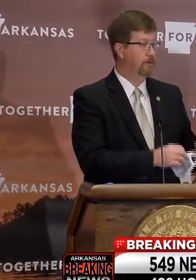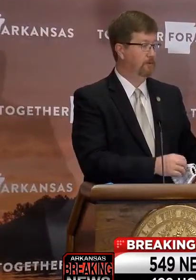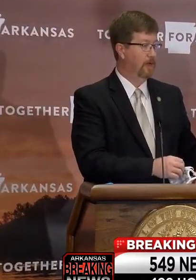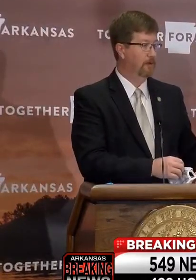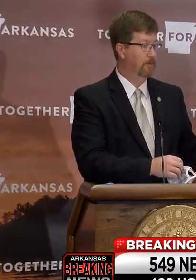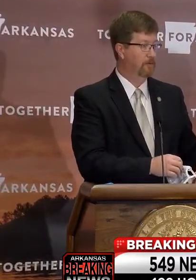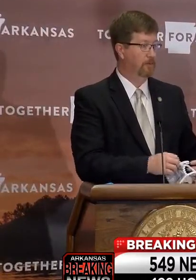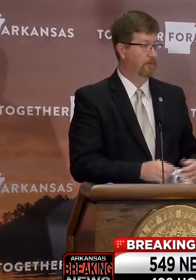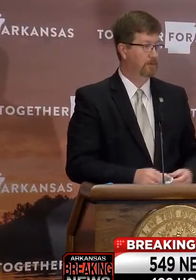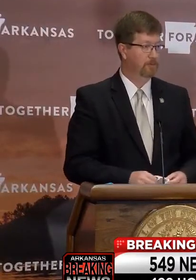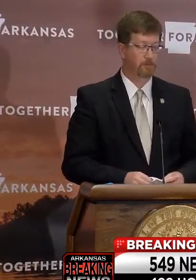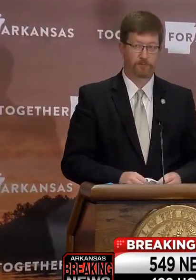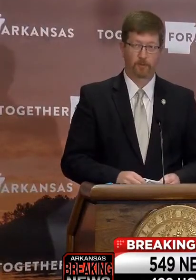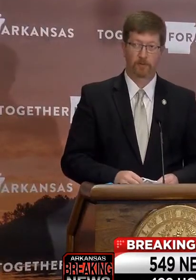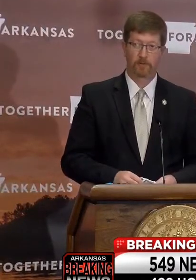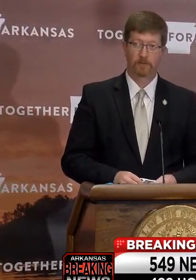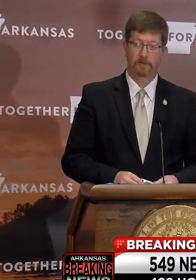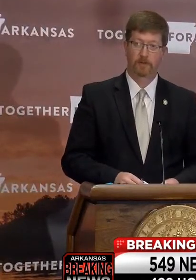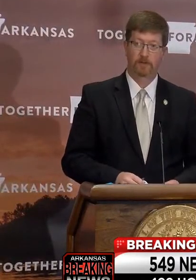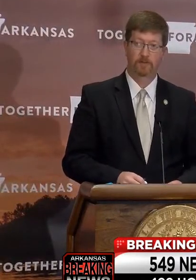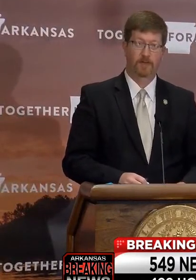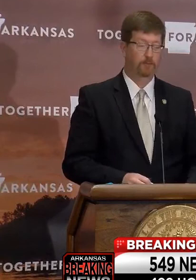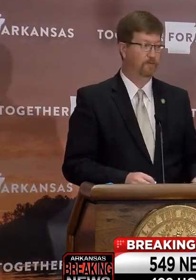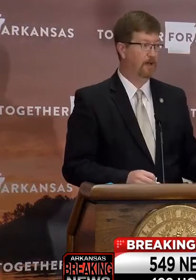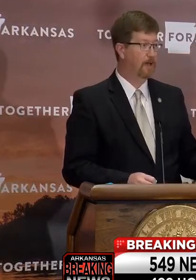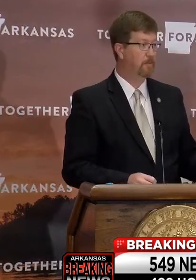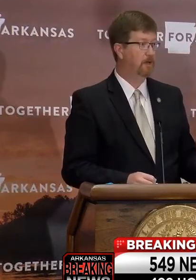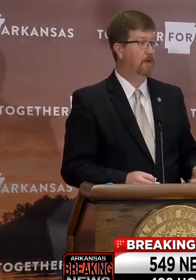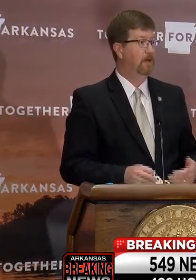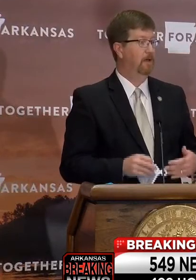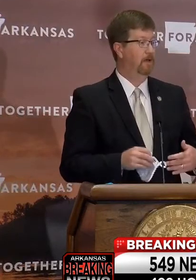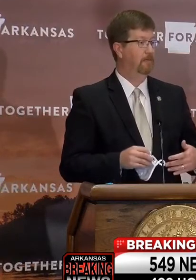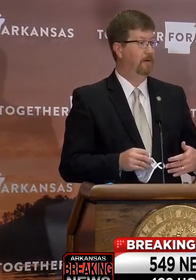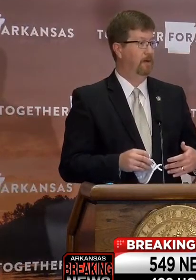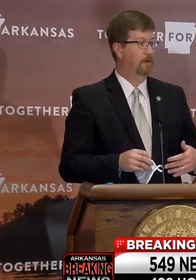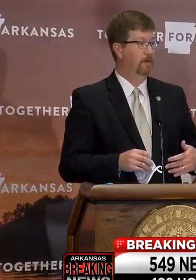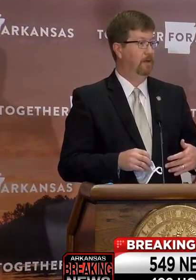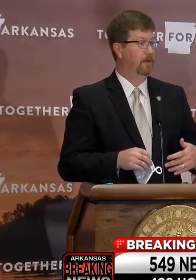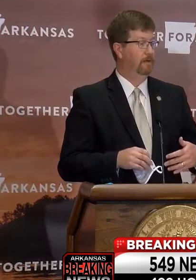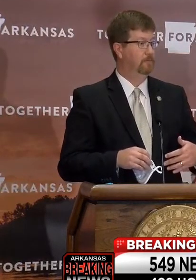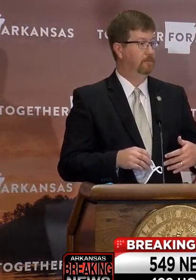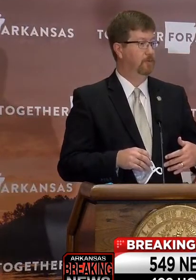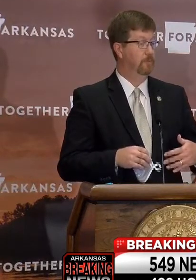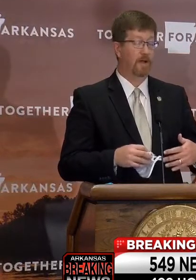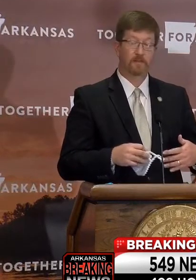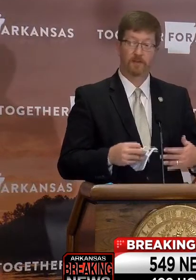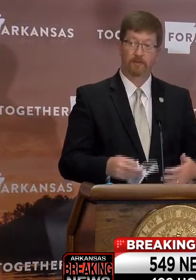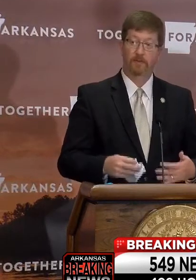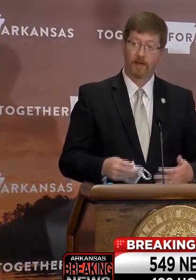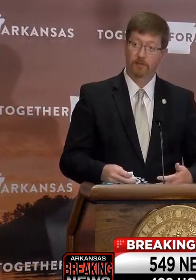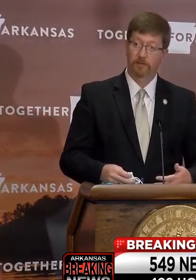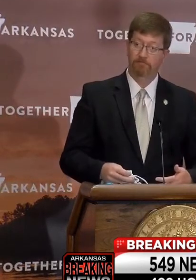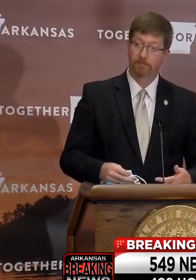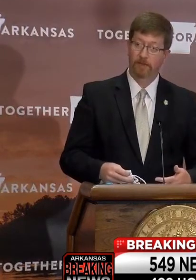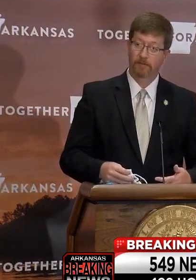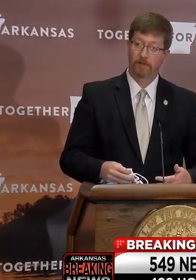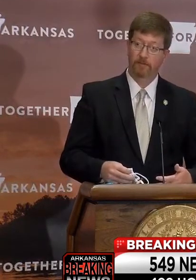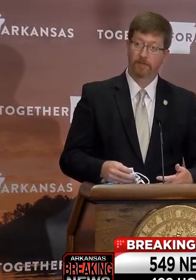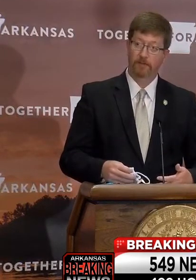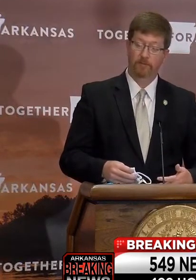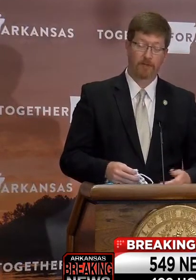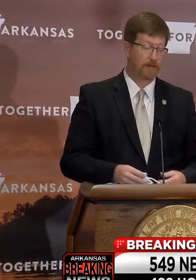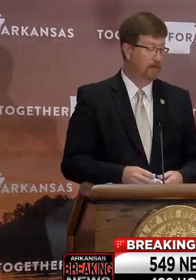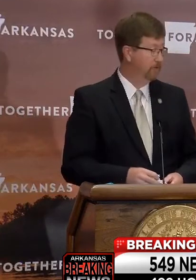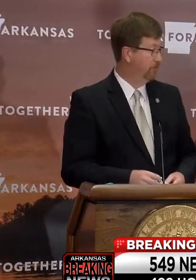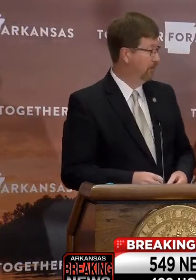similar to documents that we've issued before. This is a refinement of our response level document that